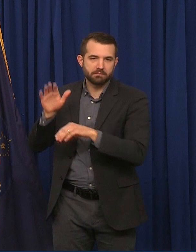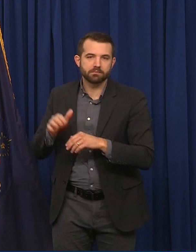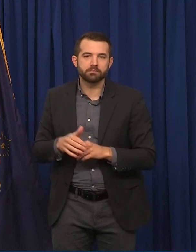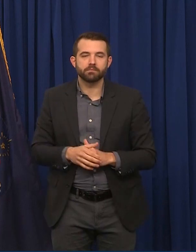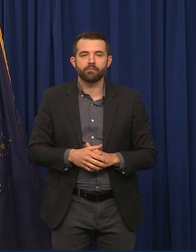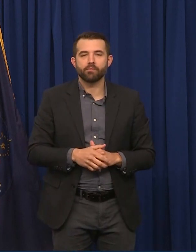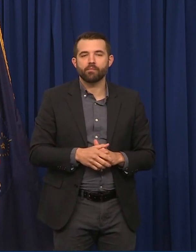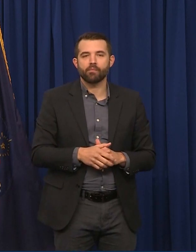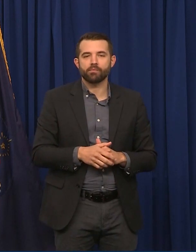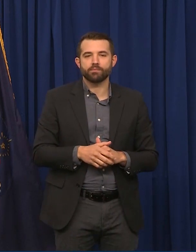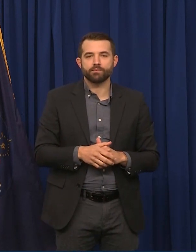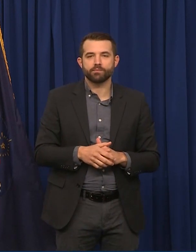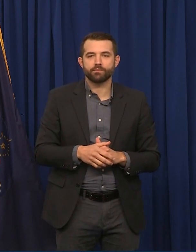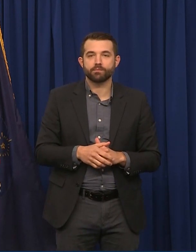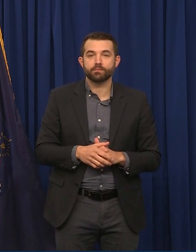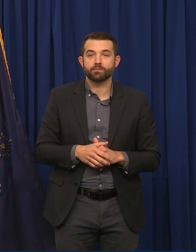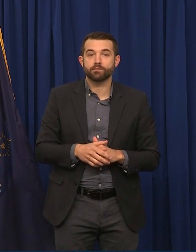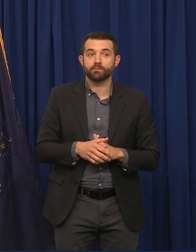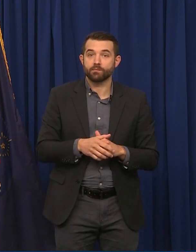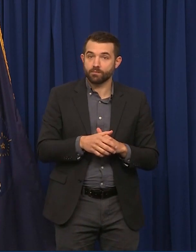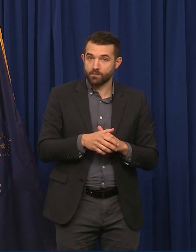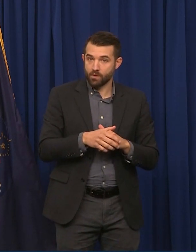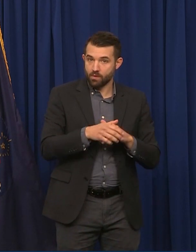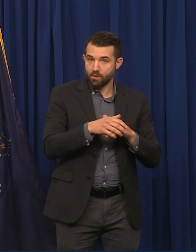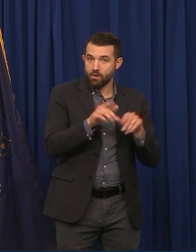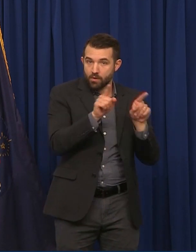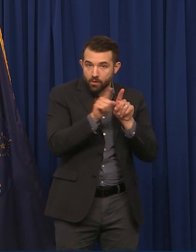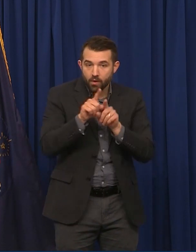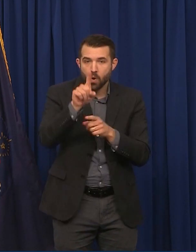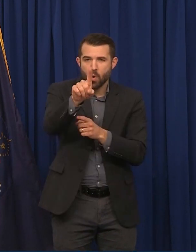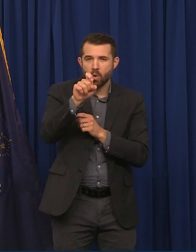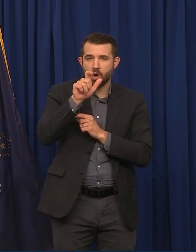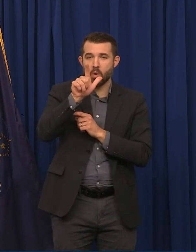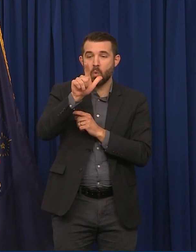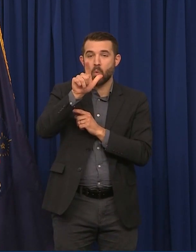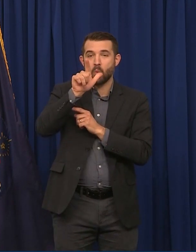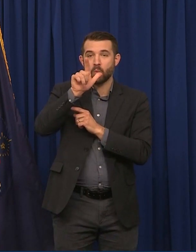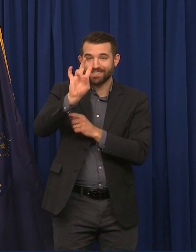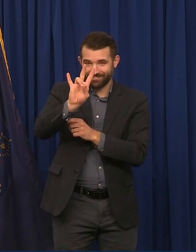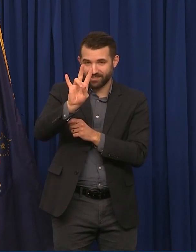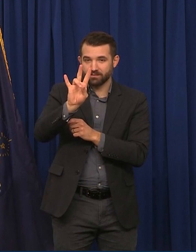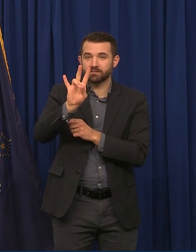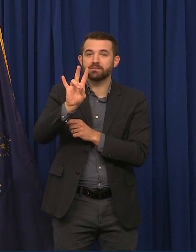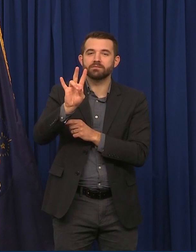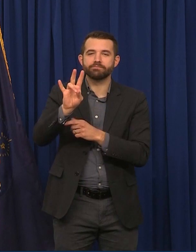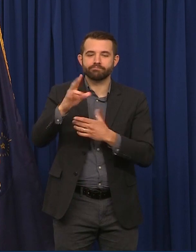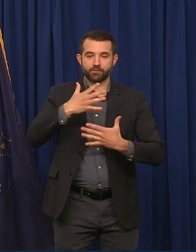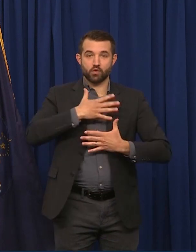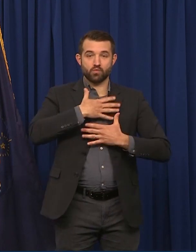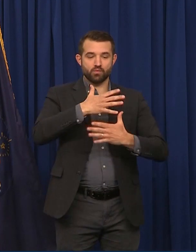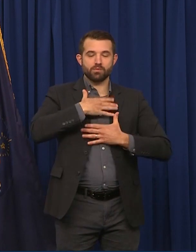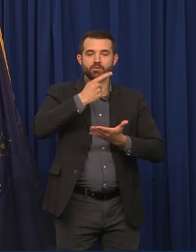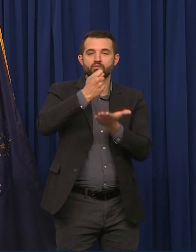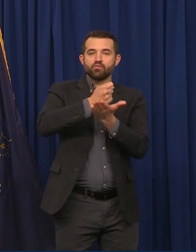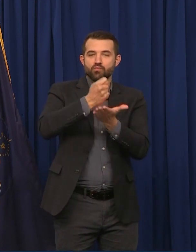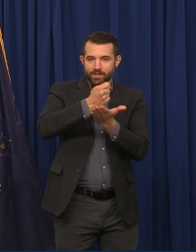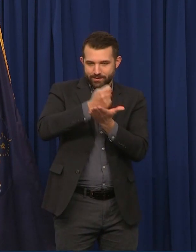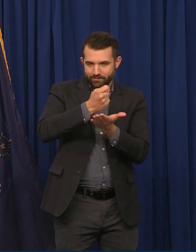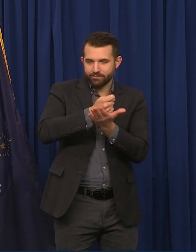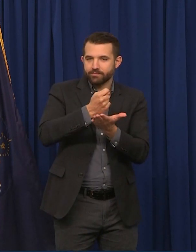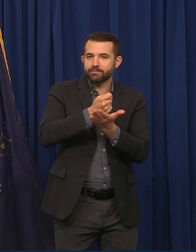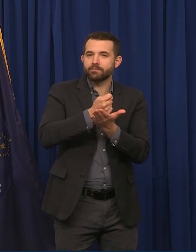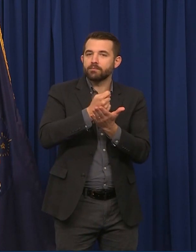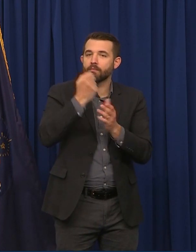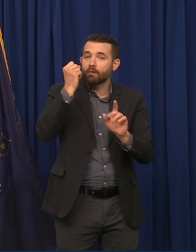of 127 respiratory therapists, not respiratory technicians. I apologize for getting that term